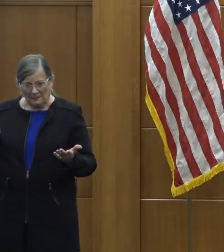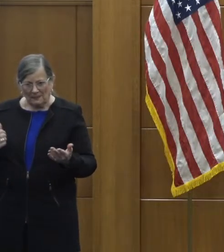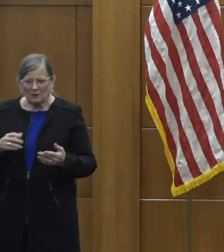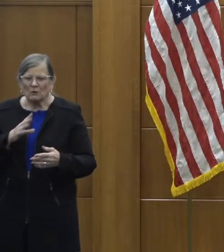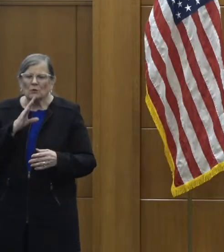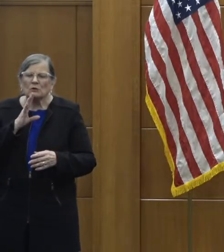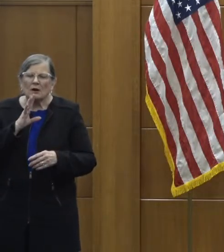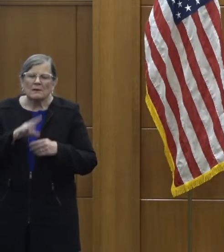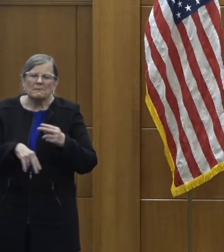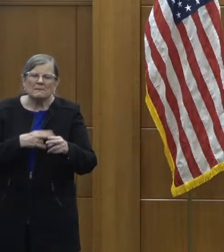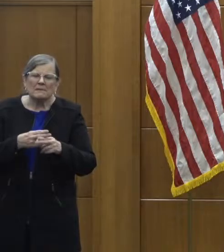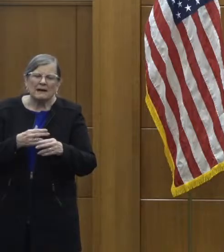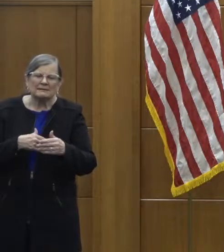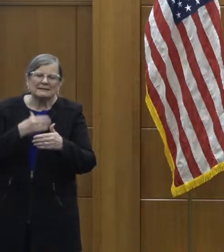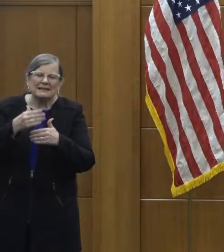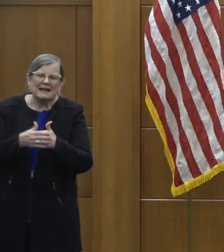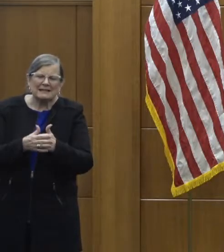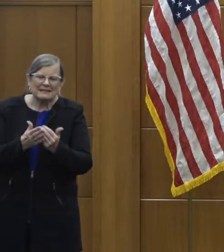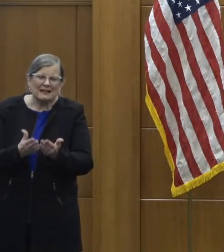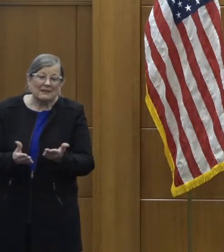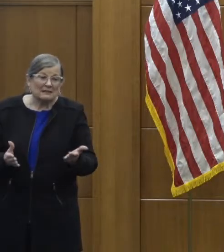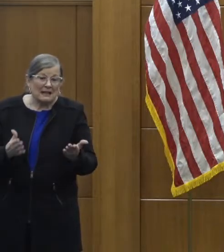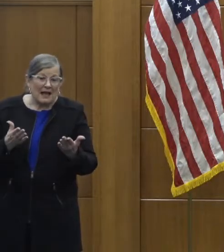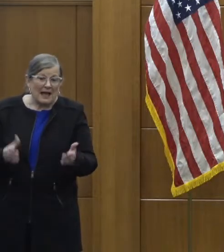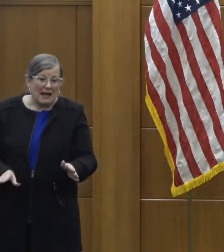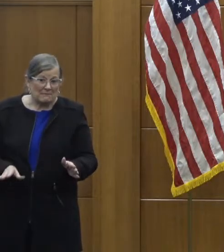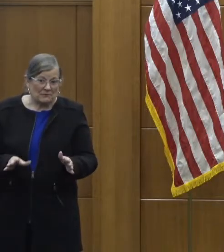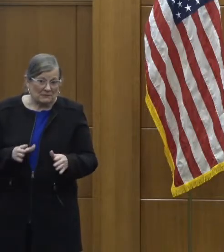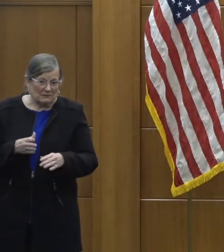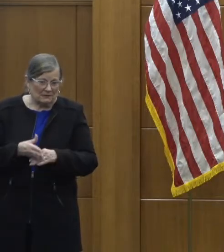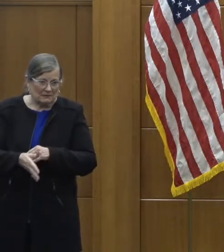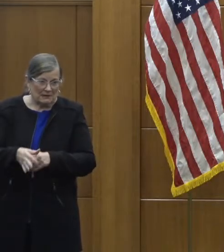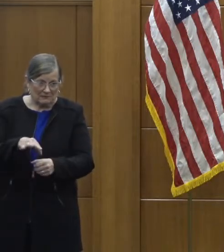time period and the dates and deadlines moving forward.